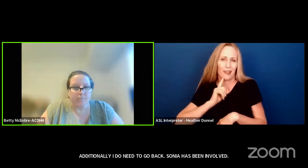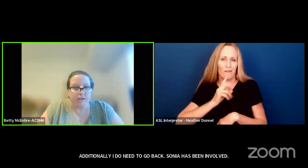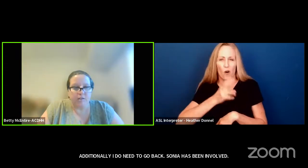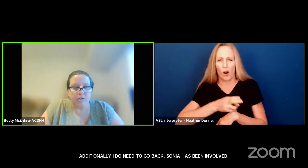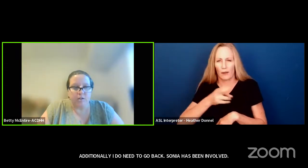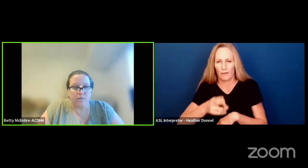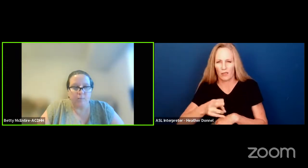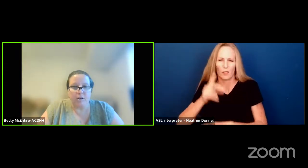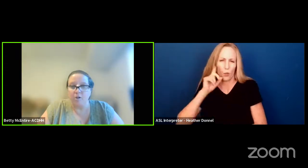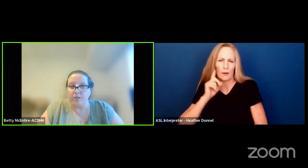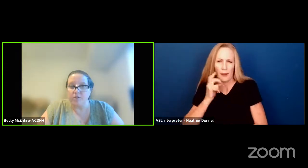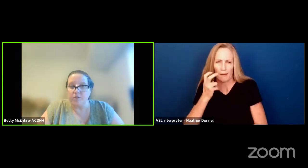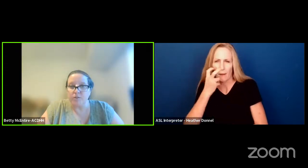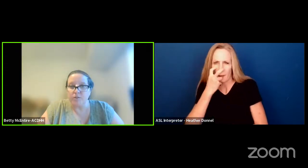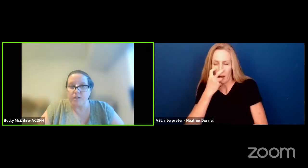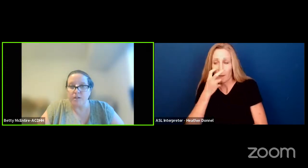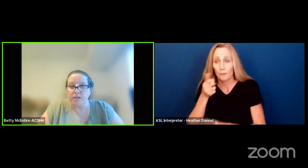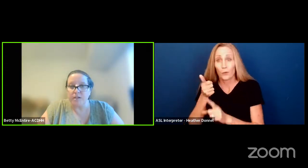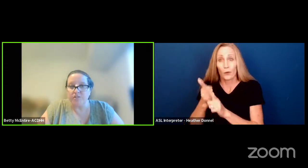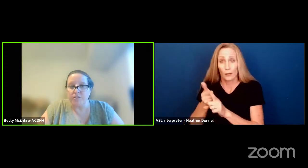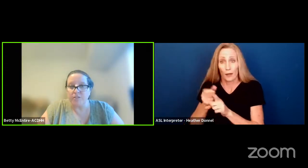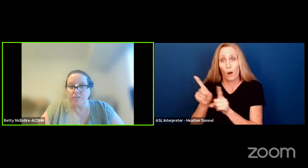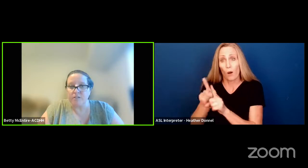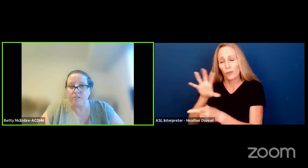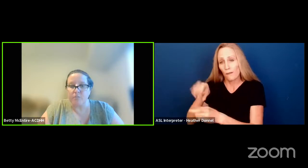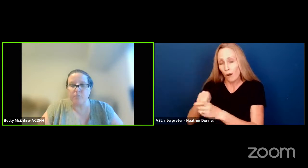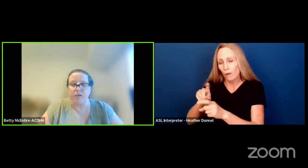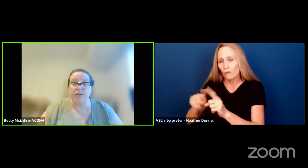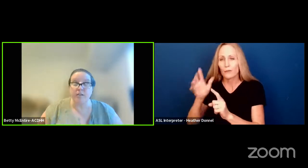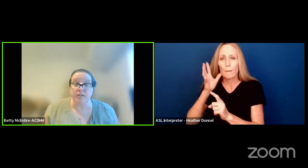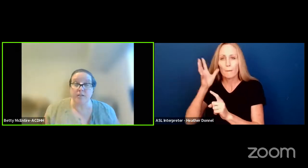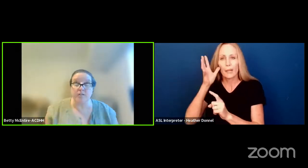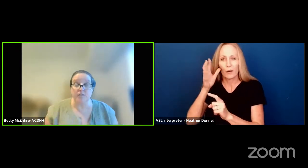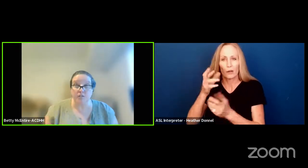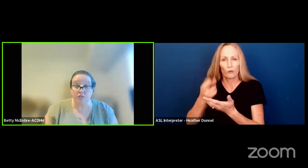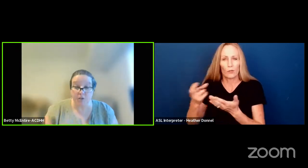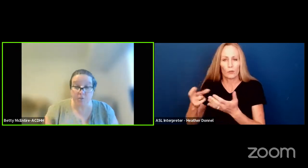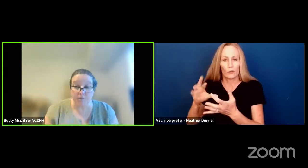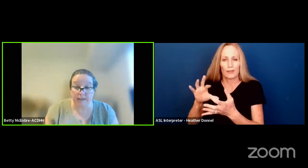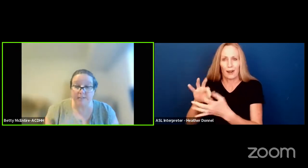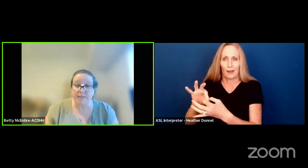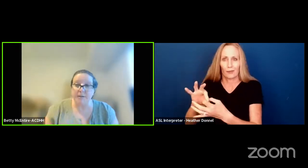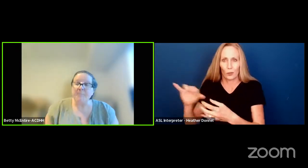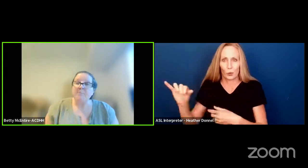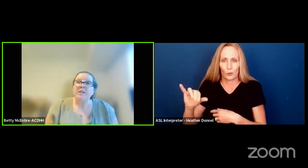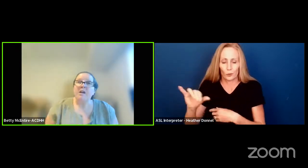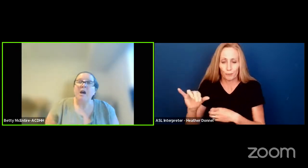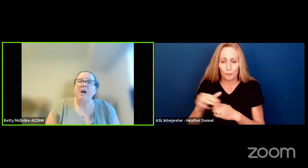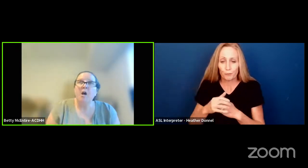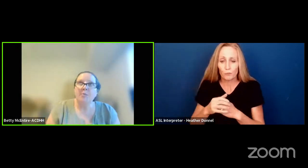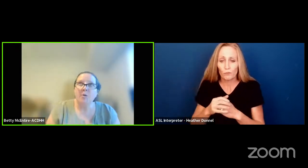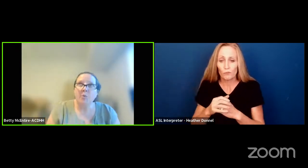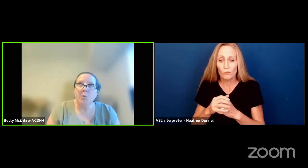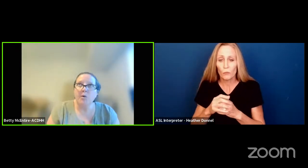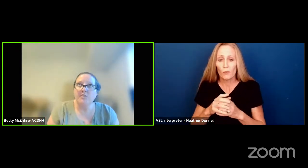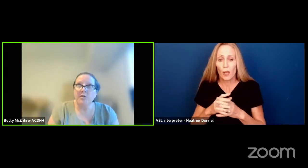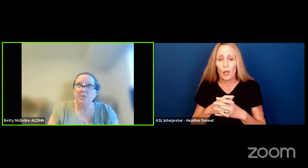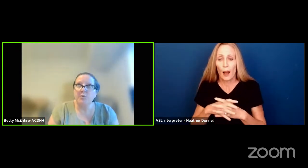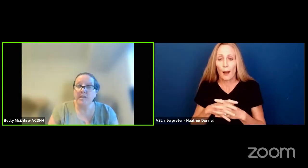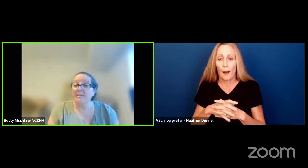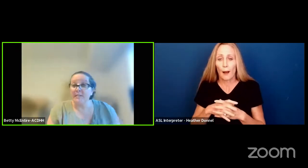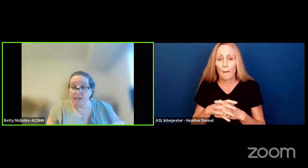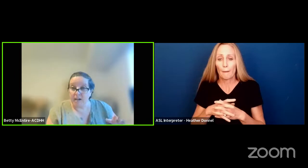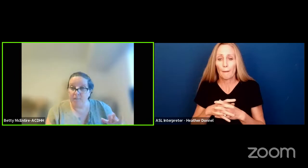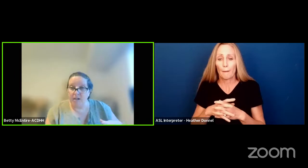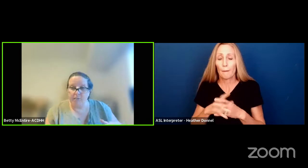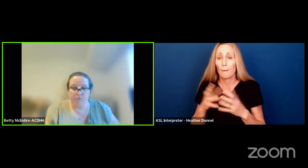attends other parent resource connections as to go with that. We